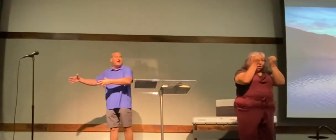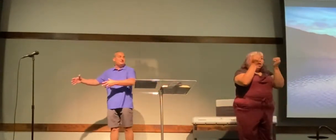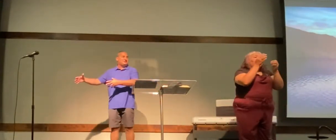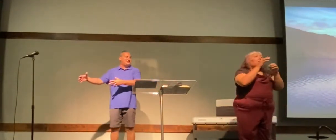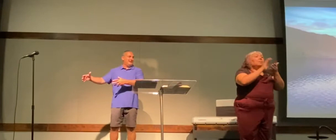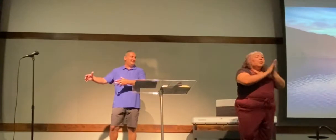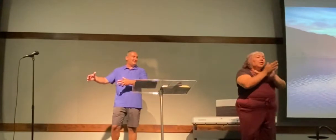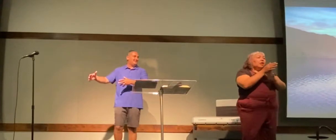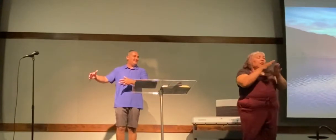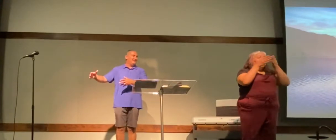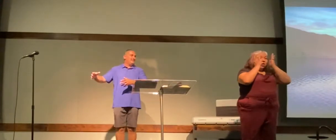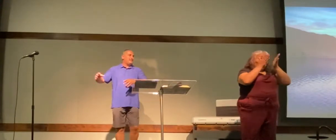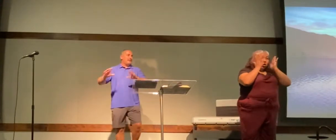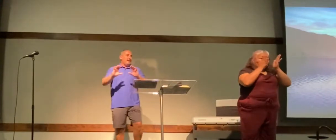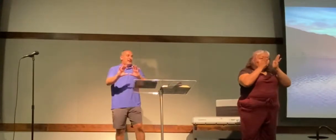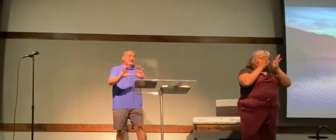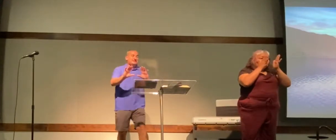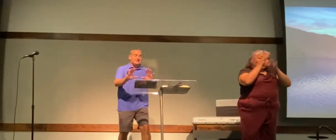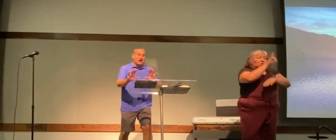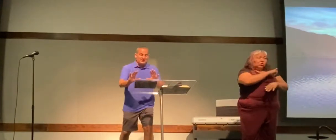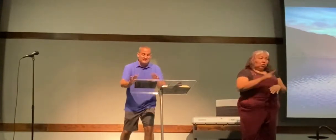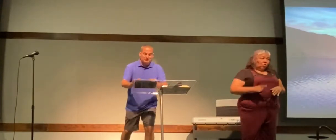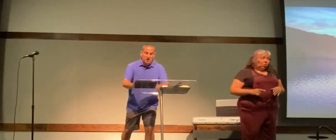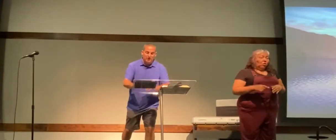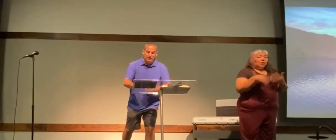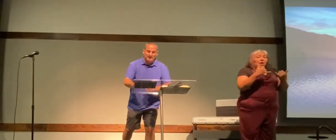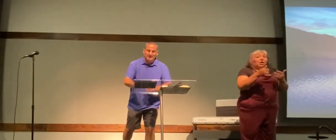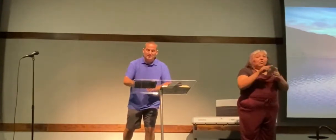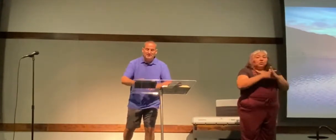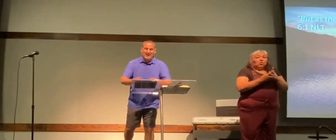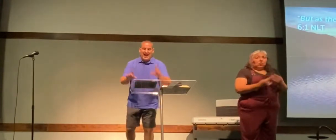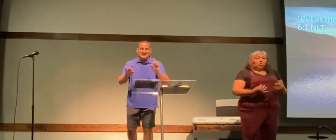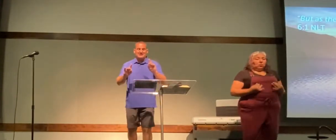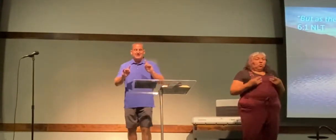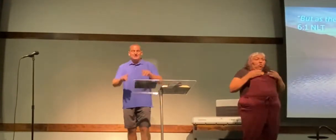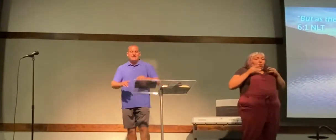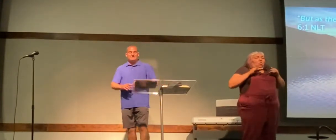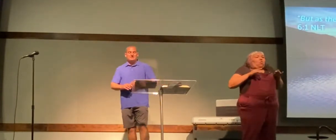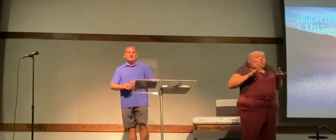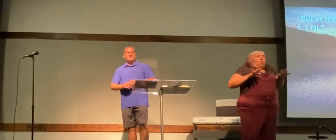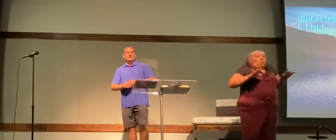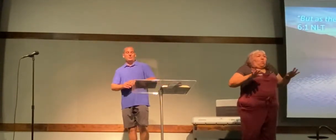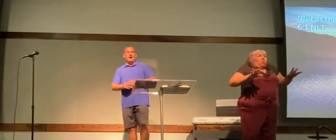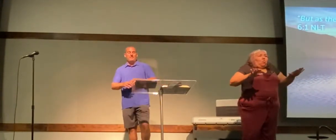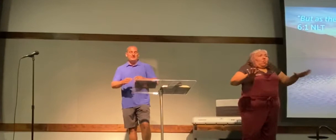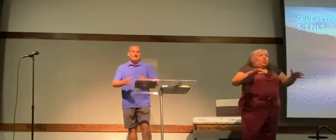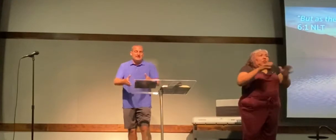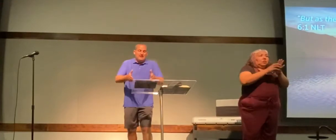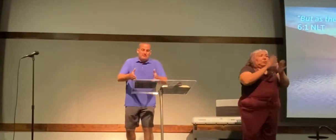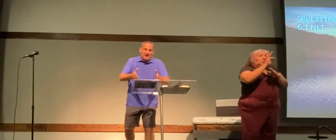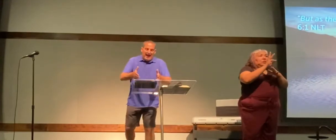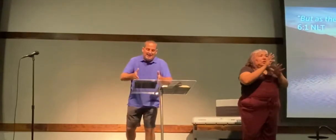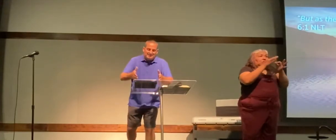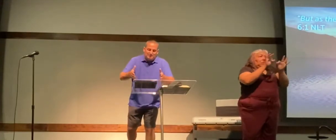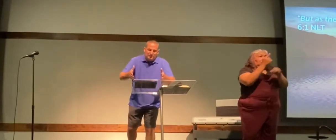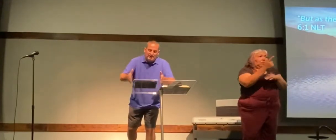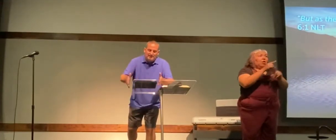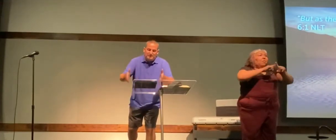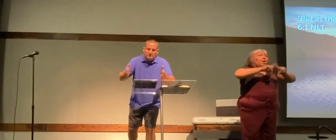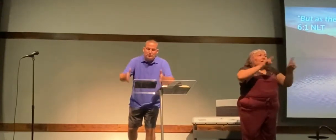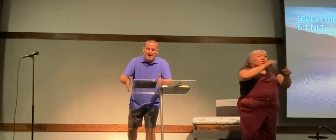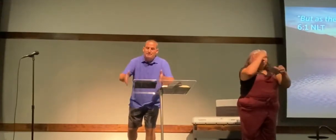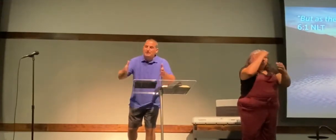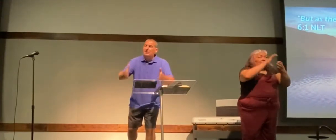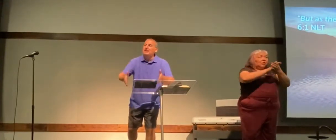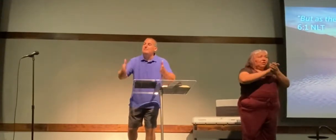of consciousness. It's starting to move. Look at Acts chapter 6, verse 1. It says, but as the